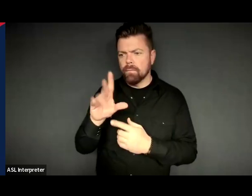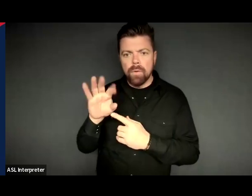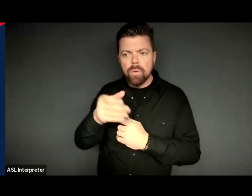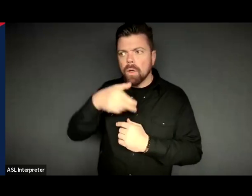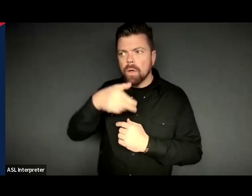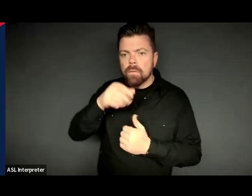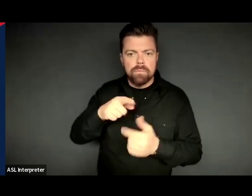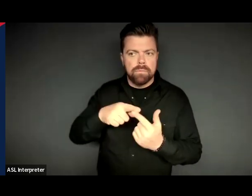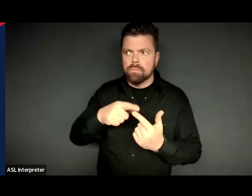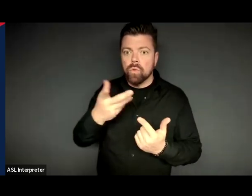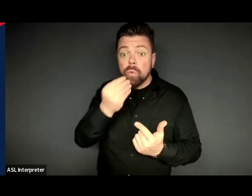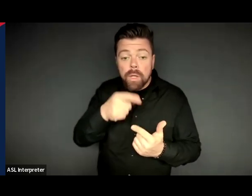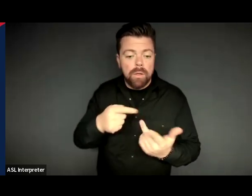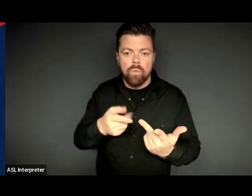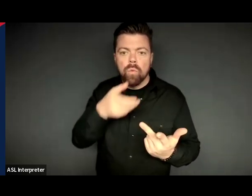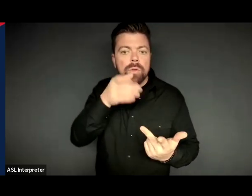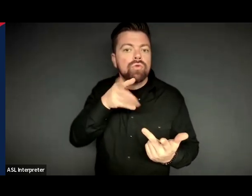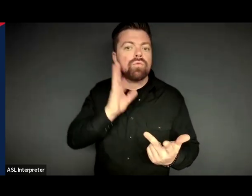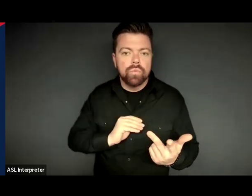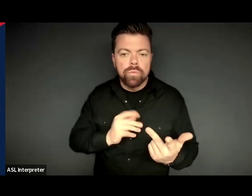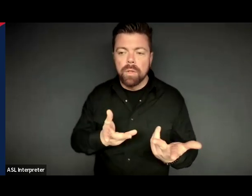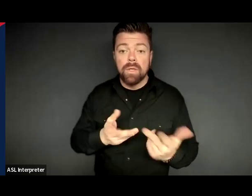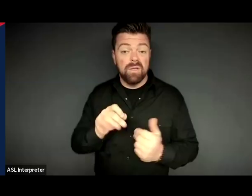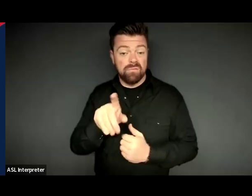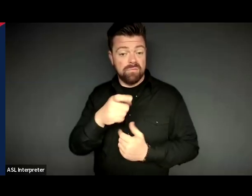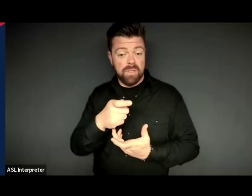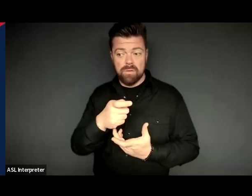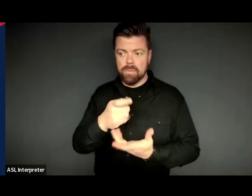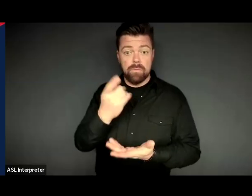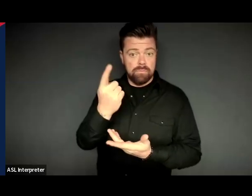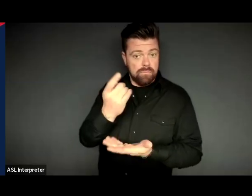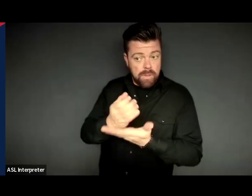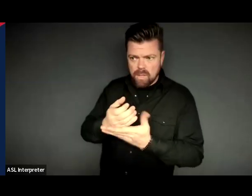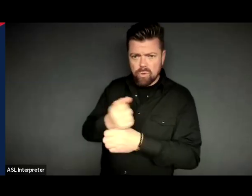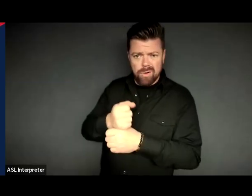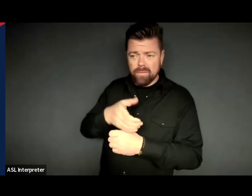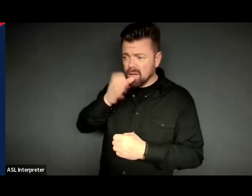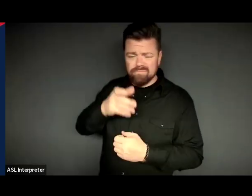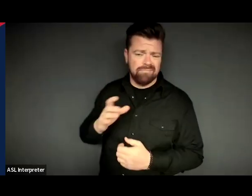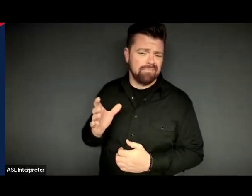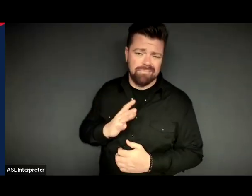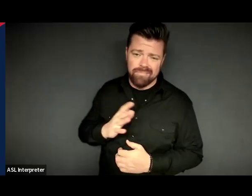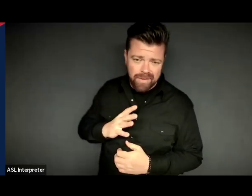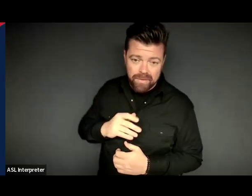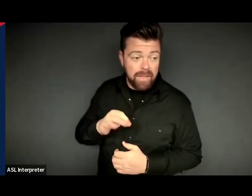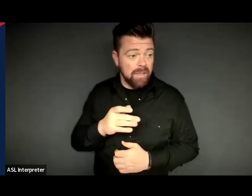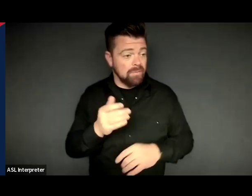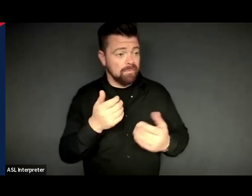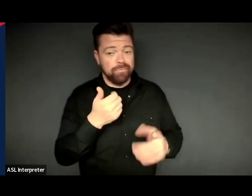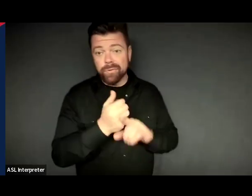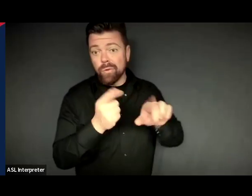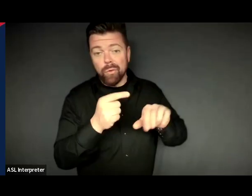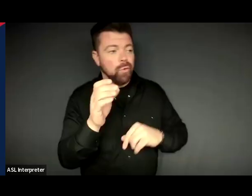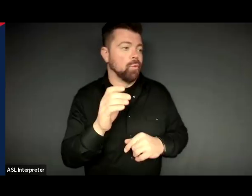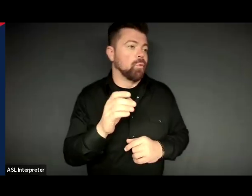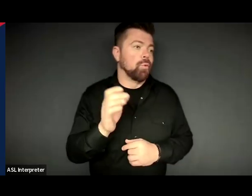you're drinking. Um, if you need a cup of coffee, okay, fine. If you're out at your cousin's wedding and you want